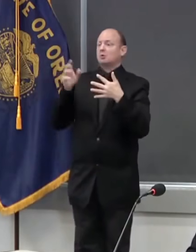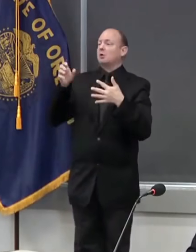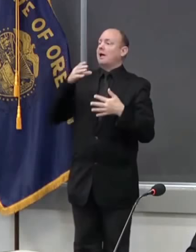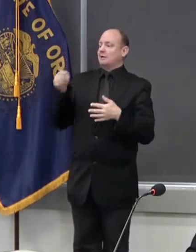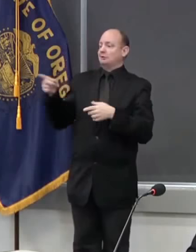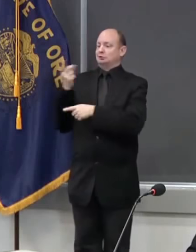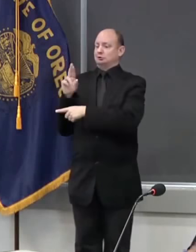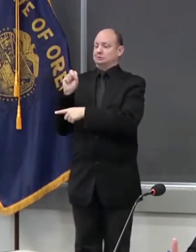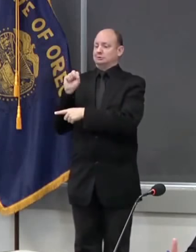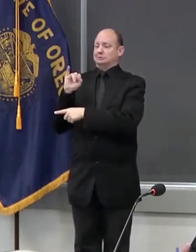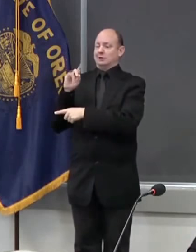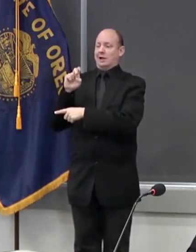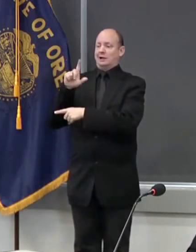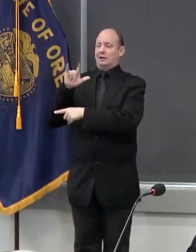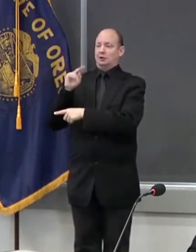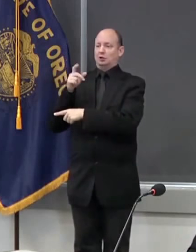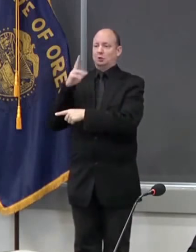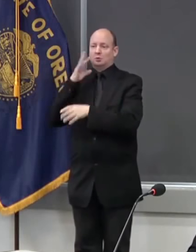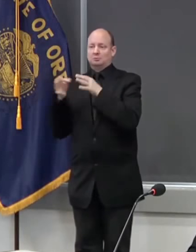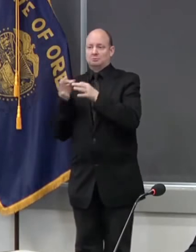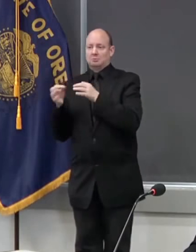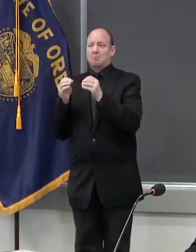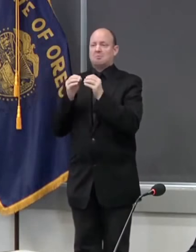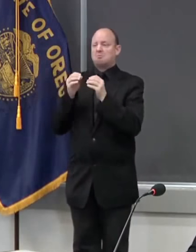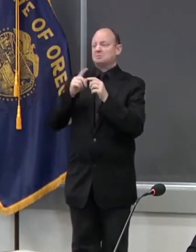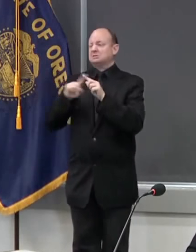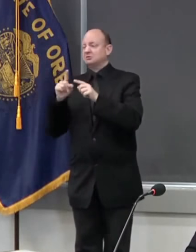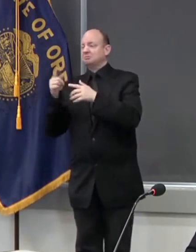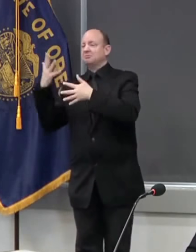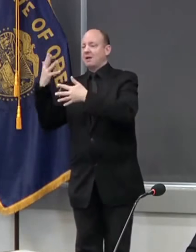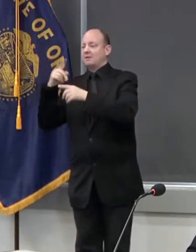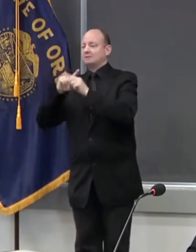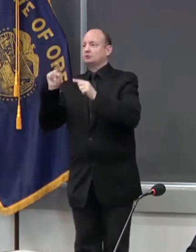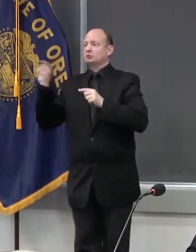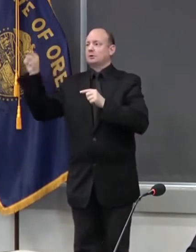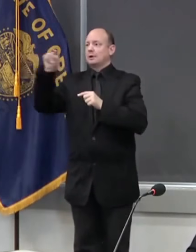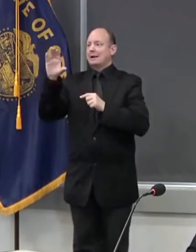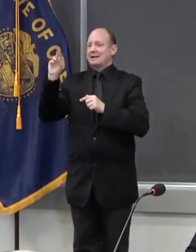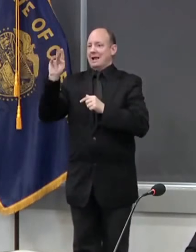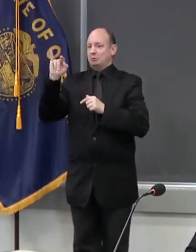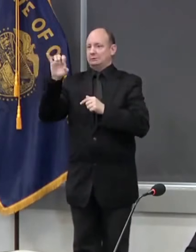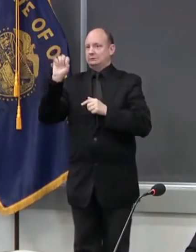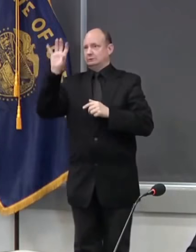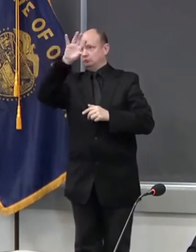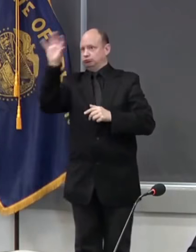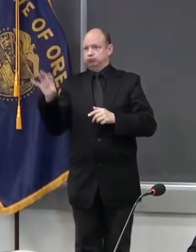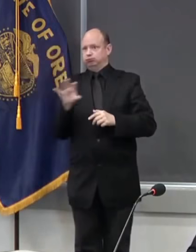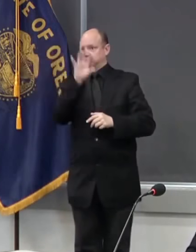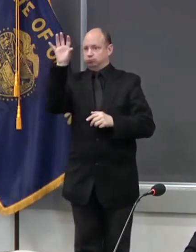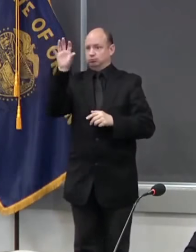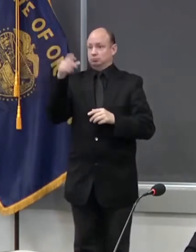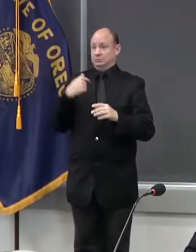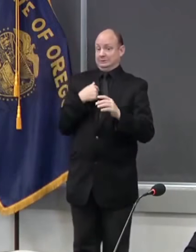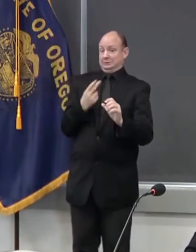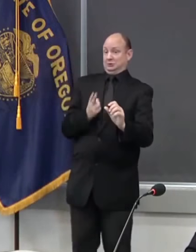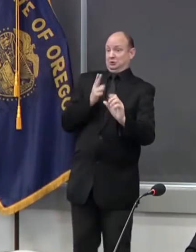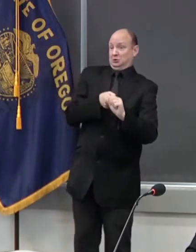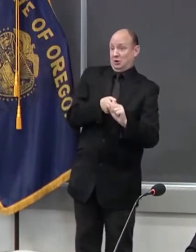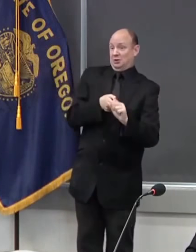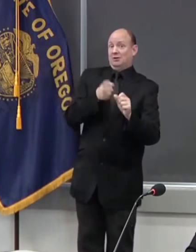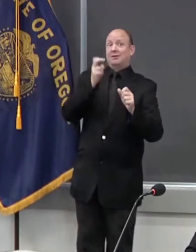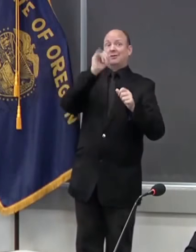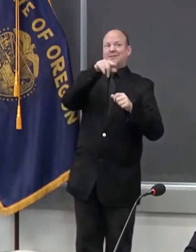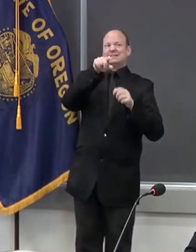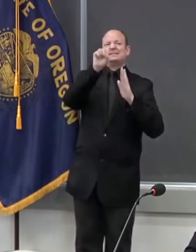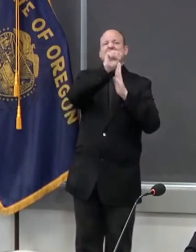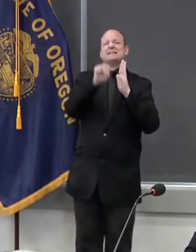pause will happen for the 5 counties that Governor Brown mentioned. So I joined state public health here at the Oregon Health Authority last